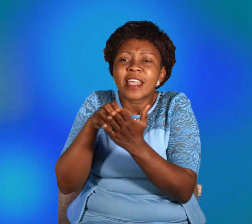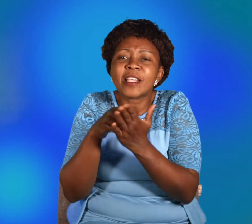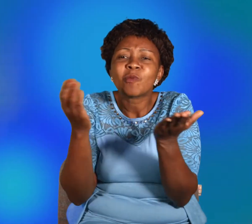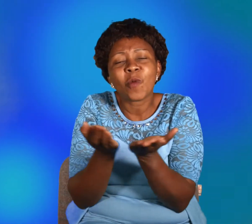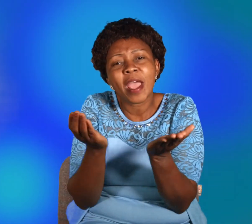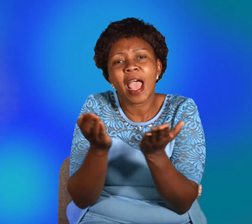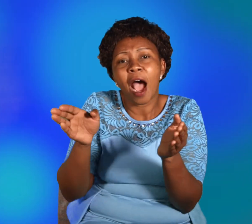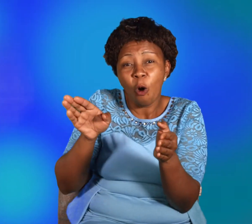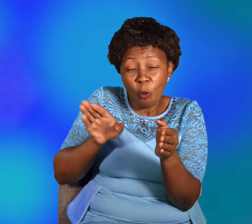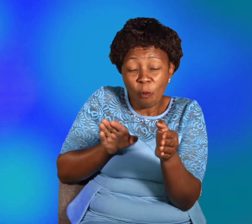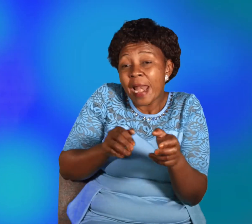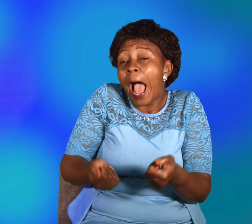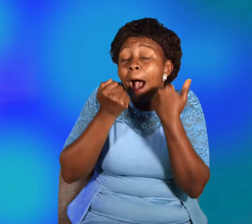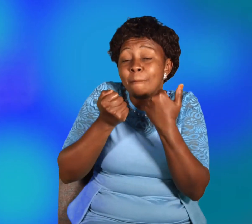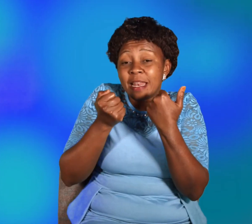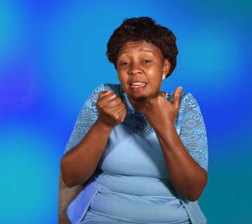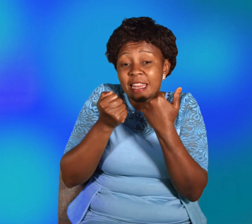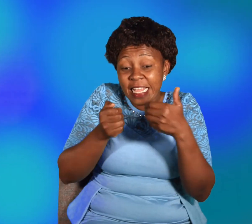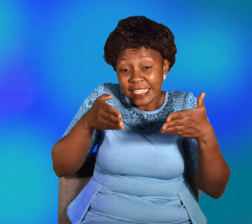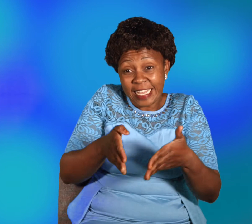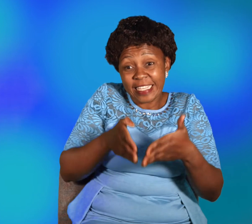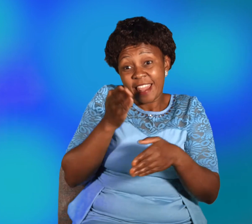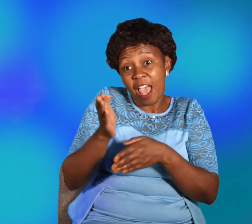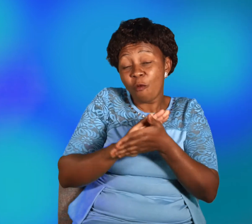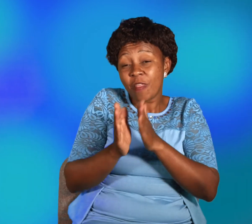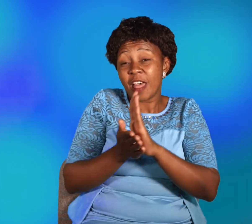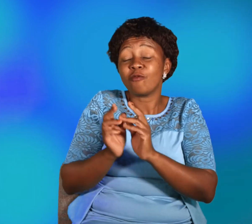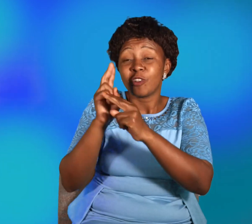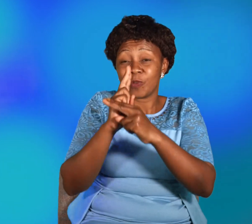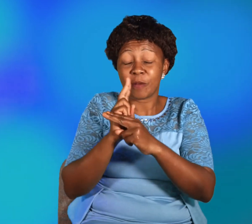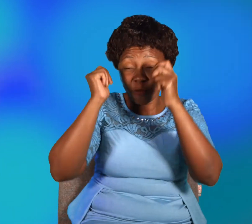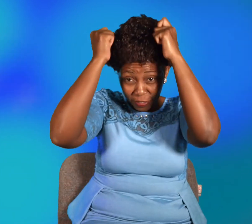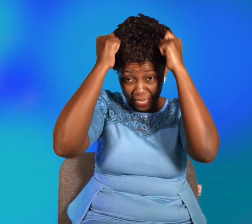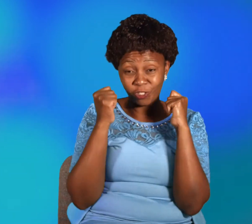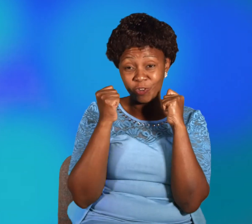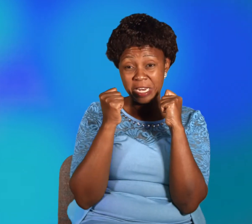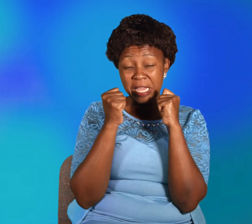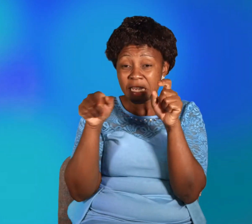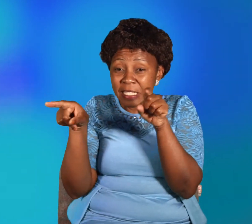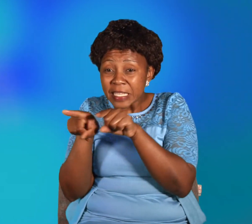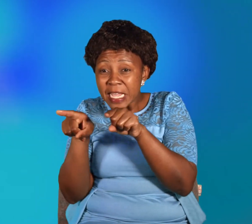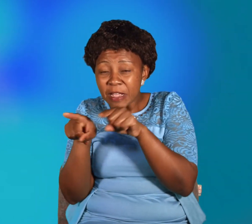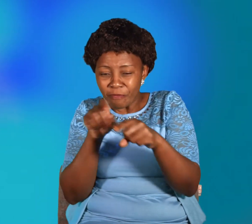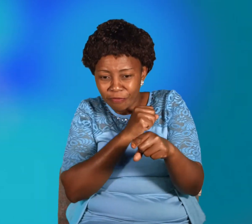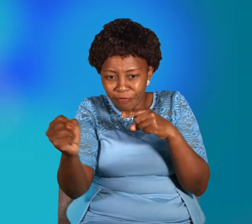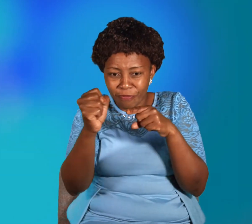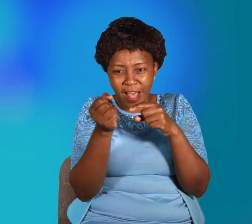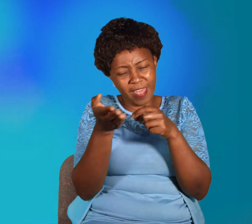In a case where a woman engages in sexual activity without using protection and a sperm is